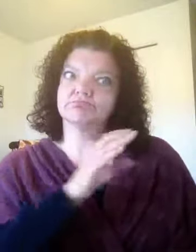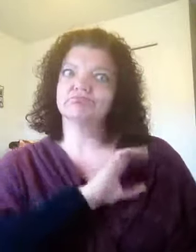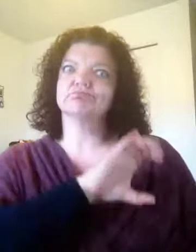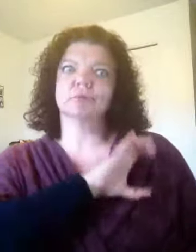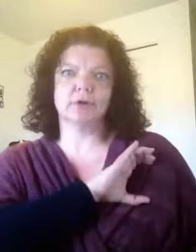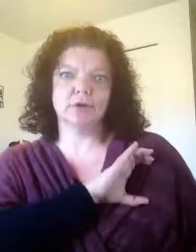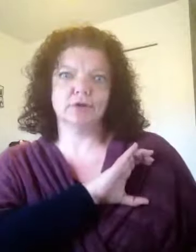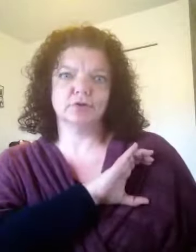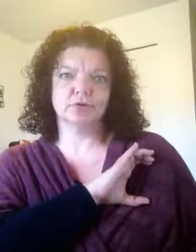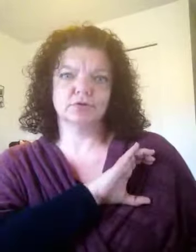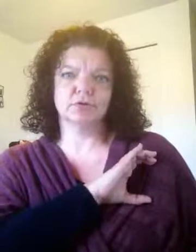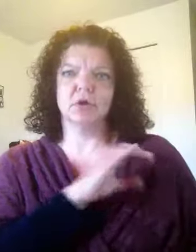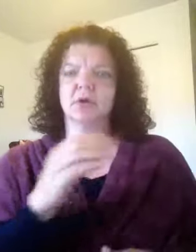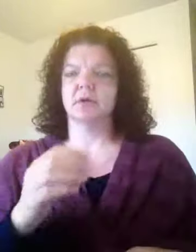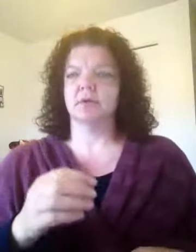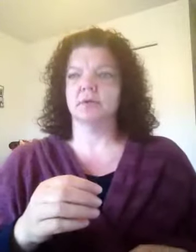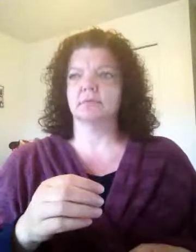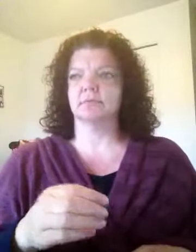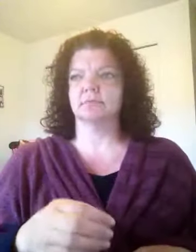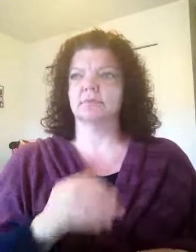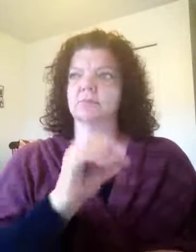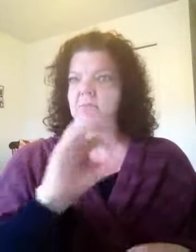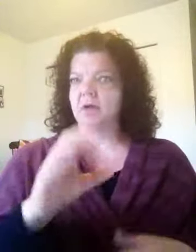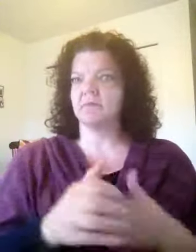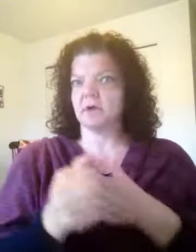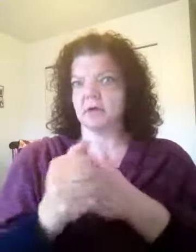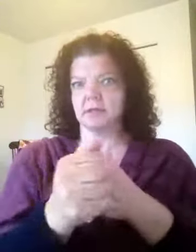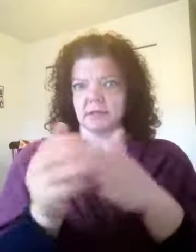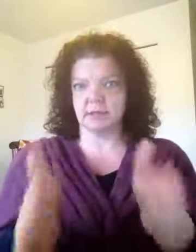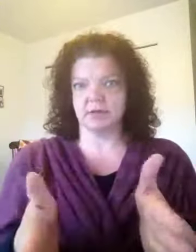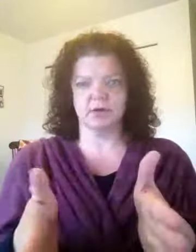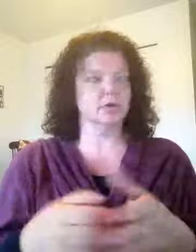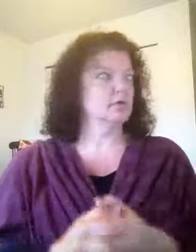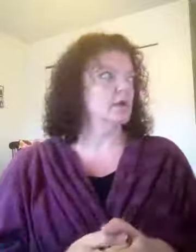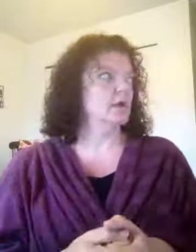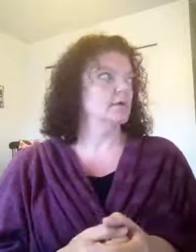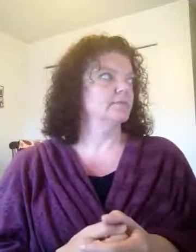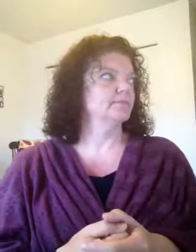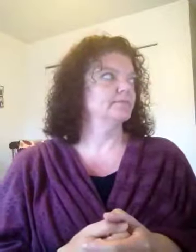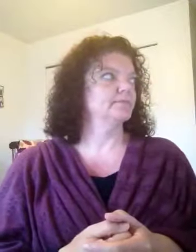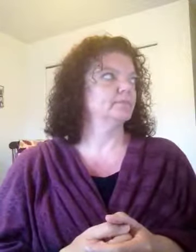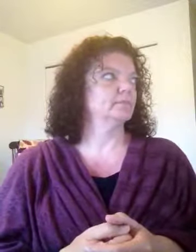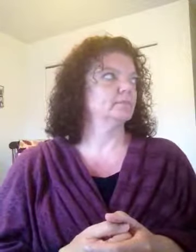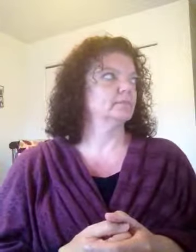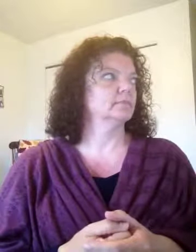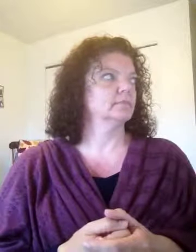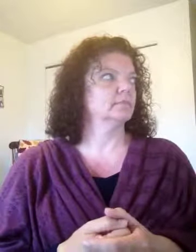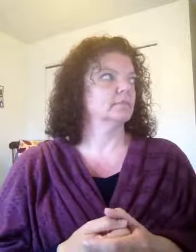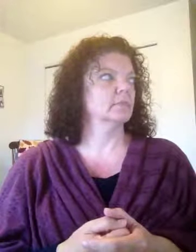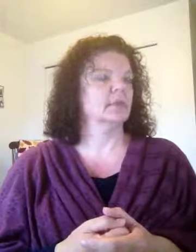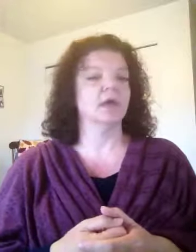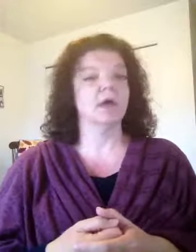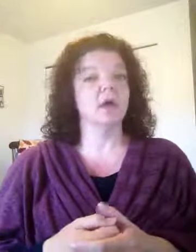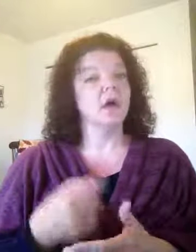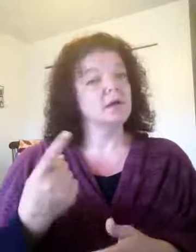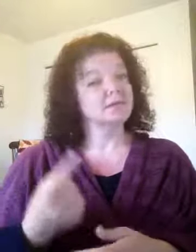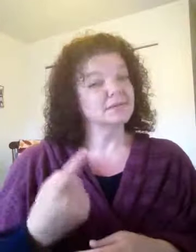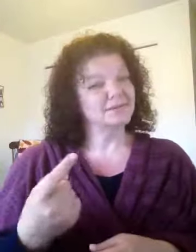negative traits. Would you agree? Do you think that unwise and rule breaker and